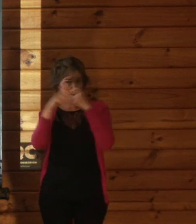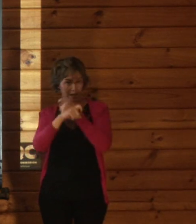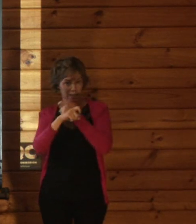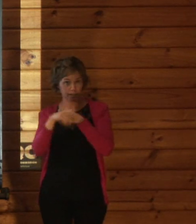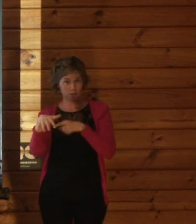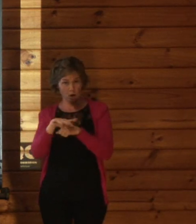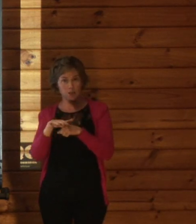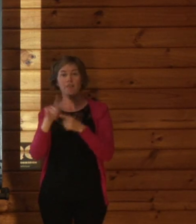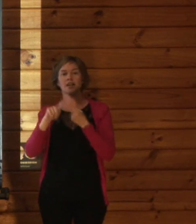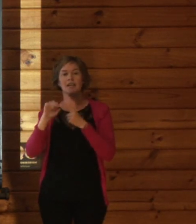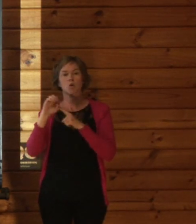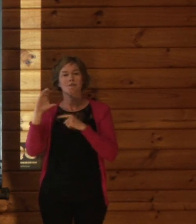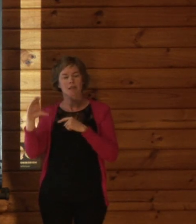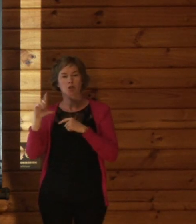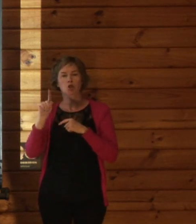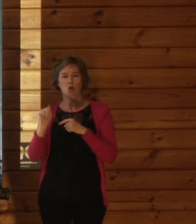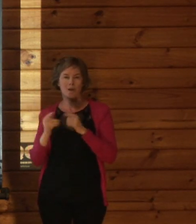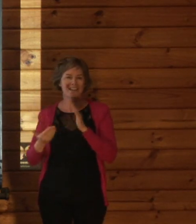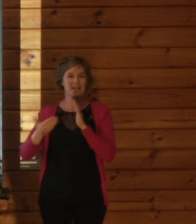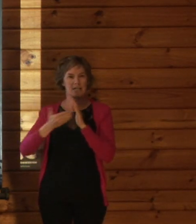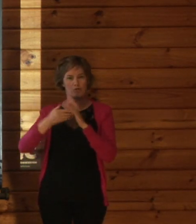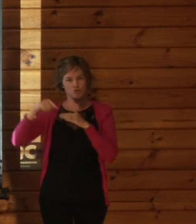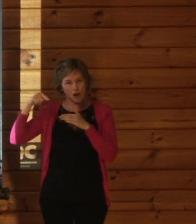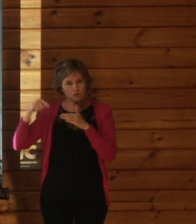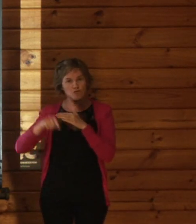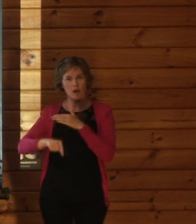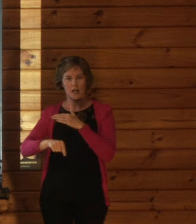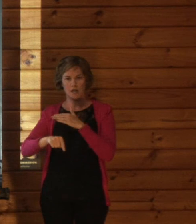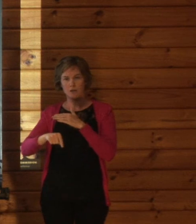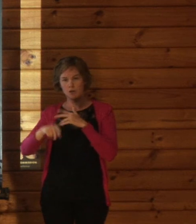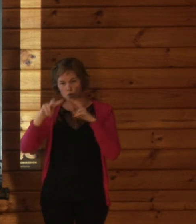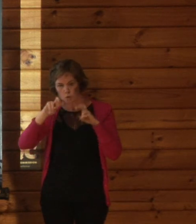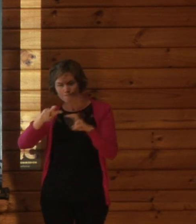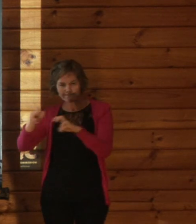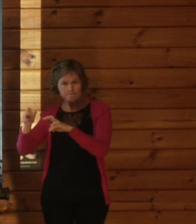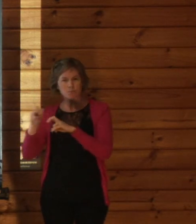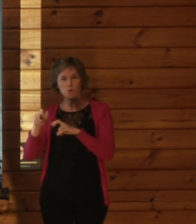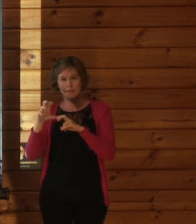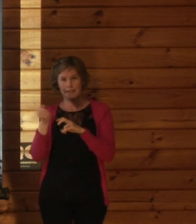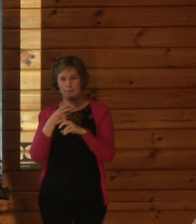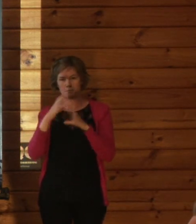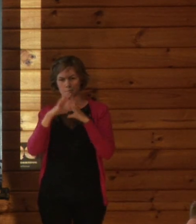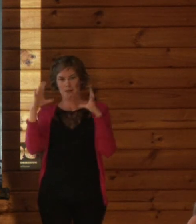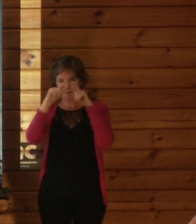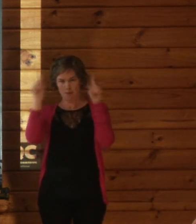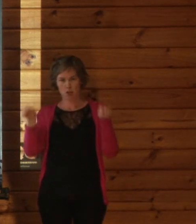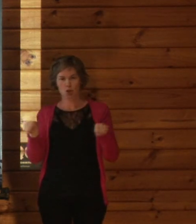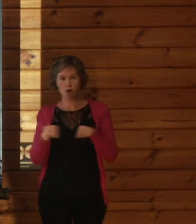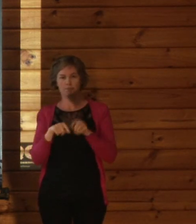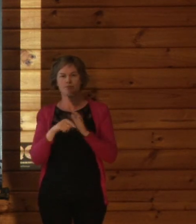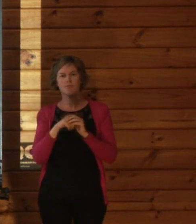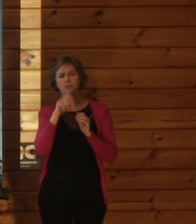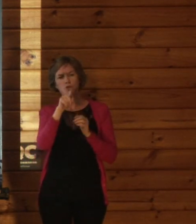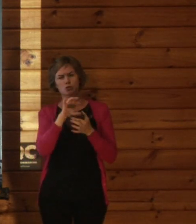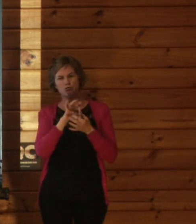filling the gaps to complete the picture. I just had a drilling done. It was